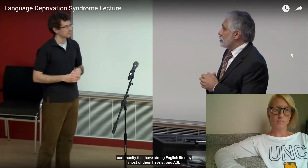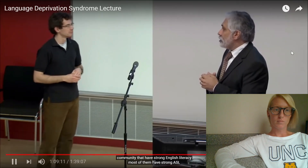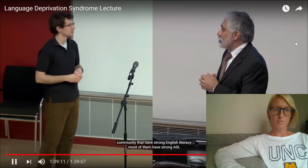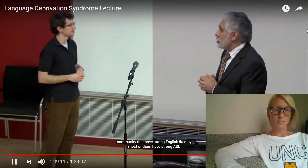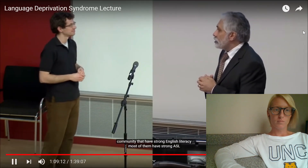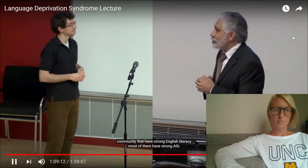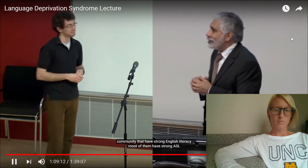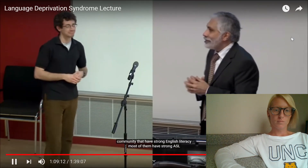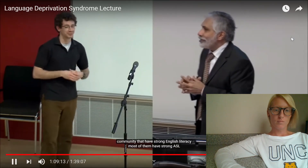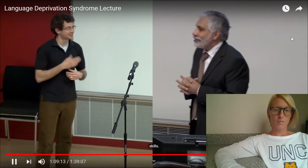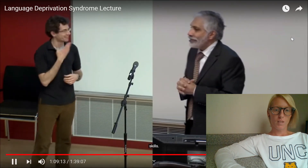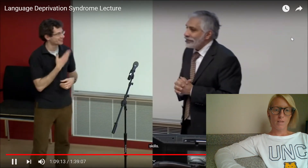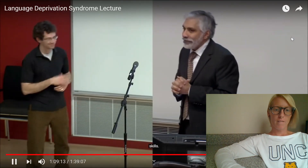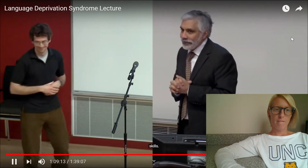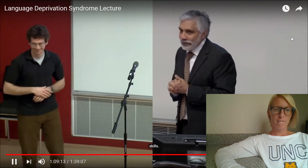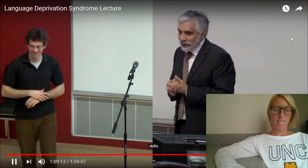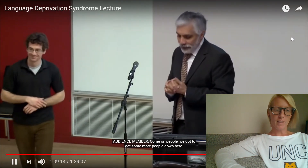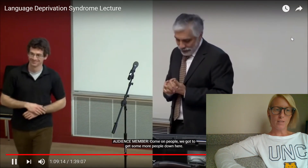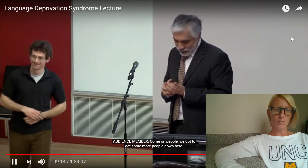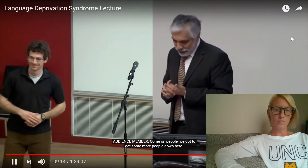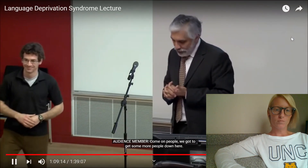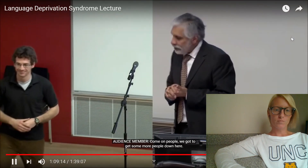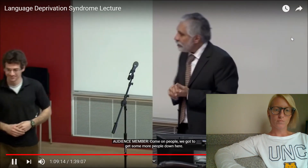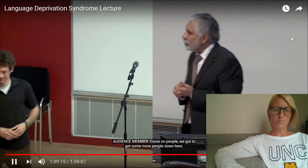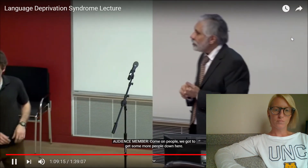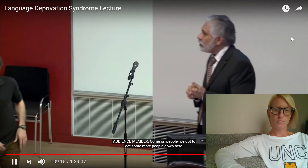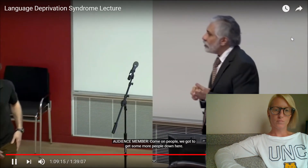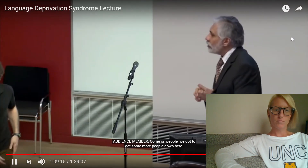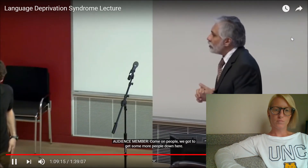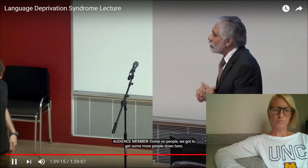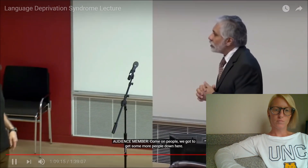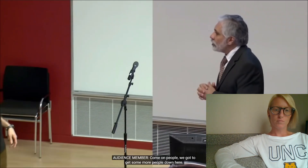have strong ASL skills. Thank you.